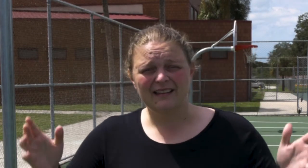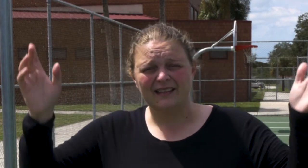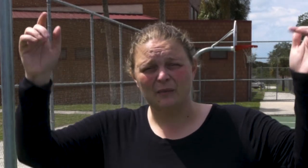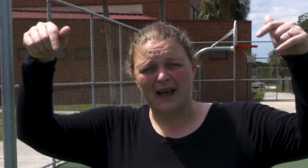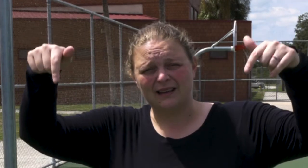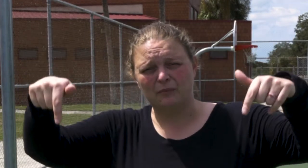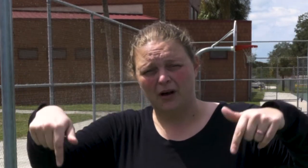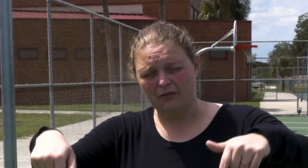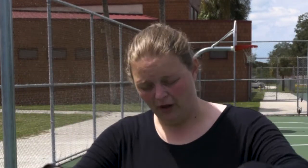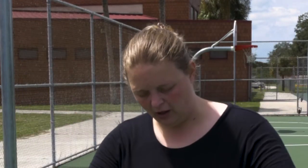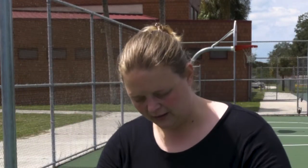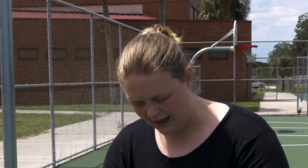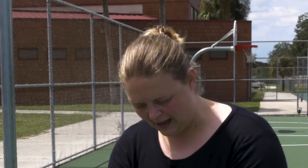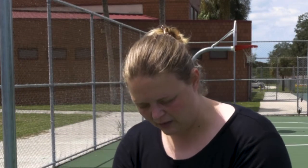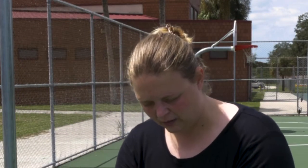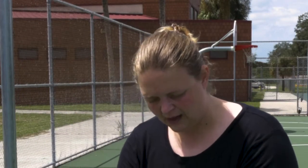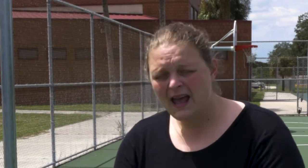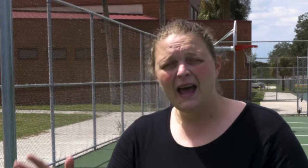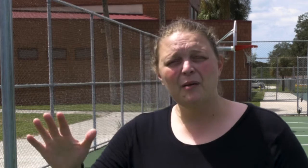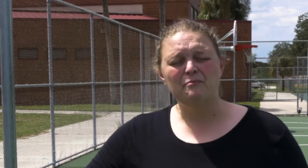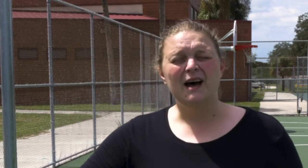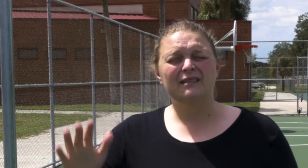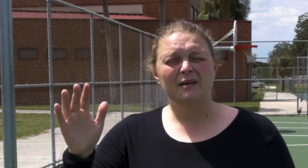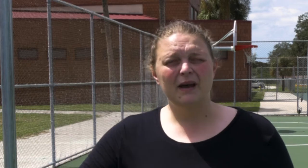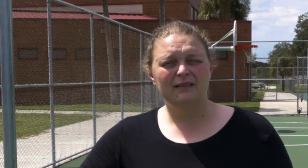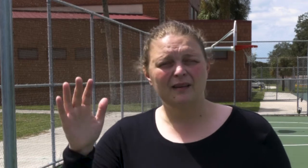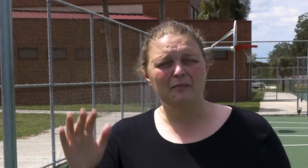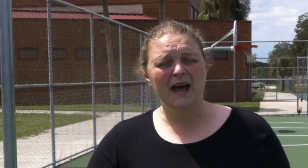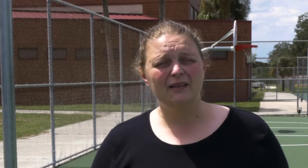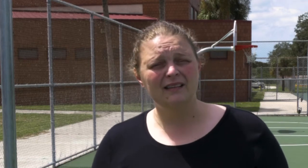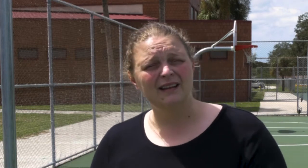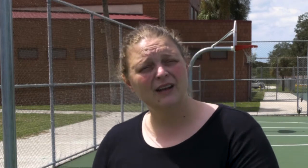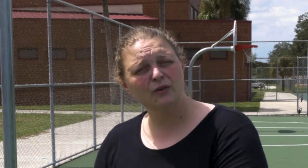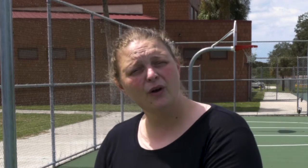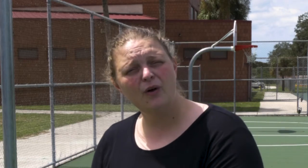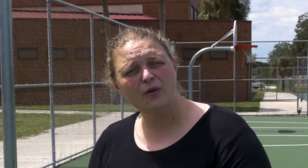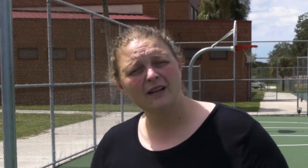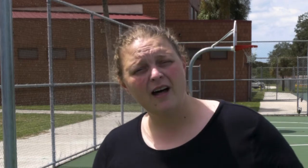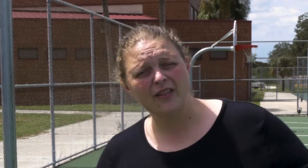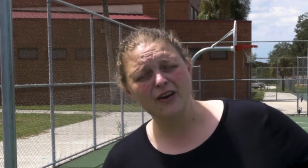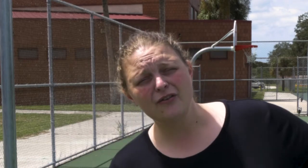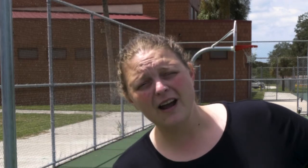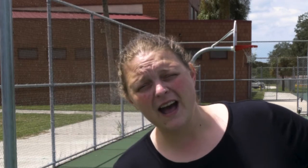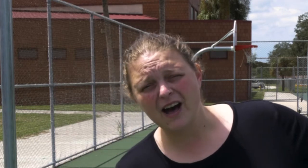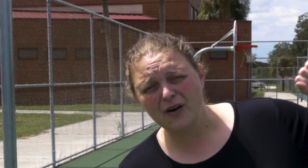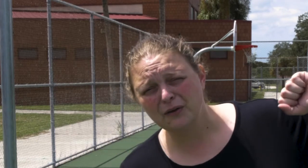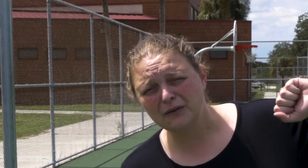the basketball fall down and bounce and bounce and bounce and then roll on the